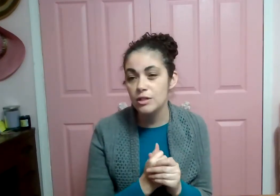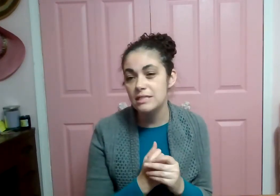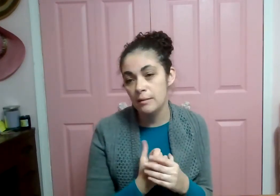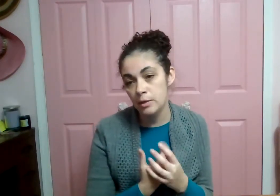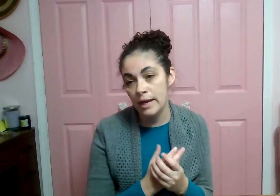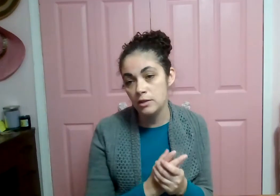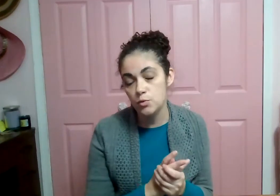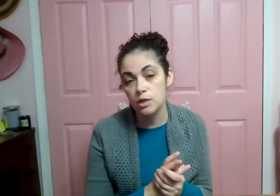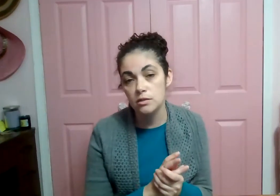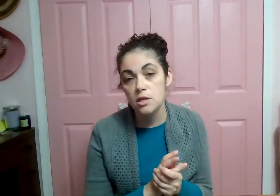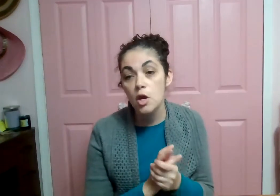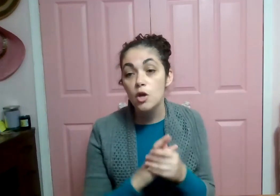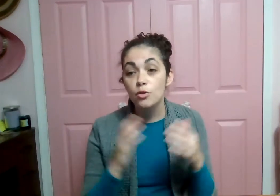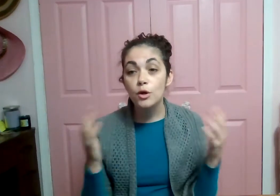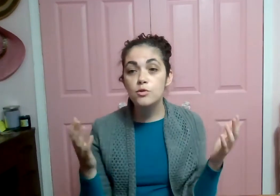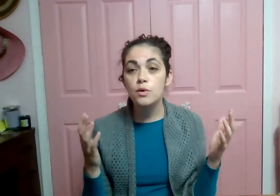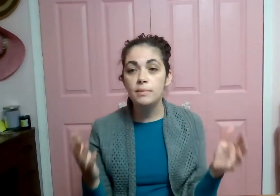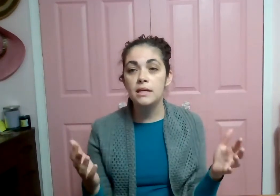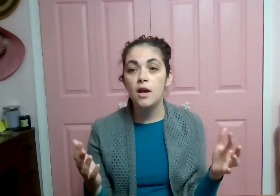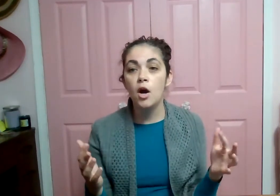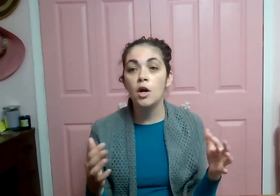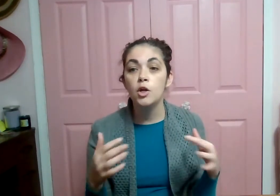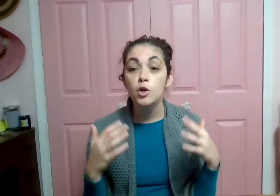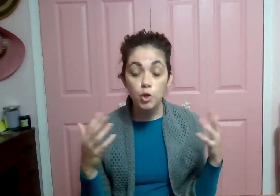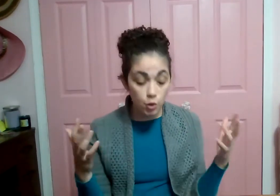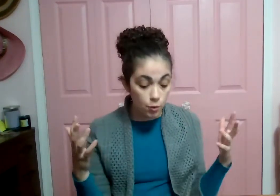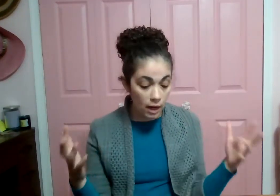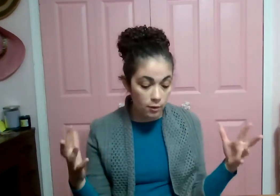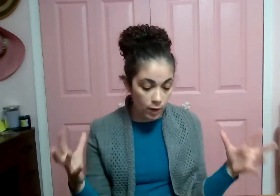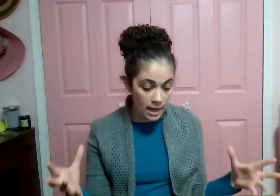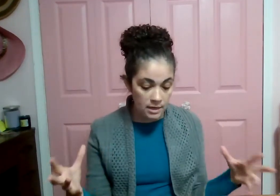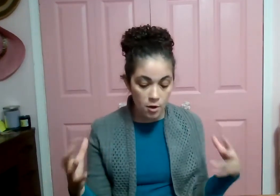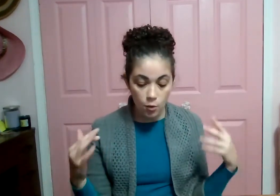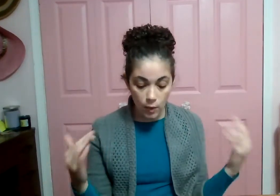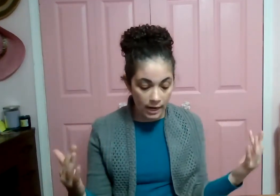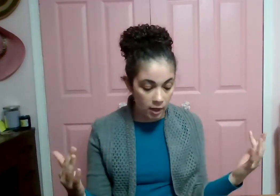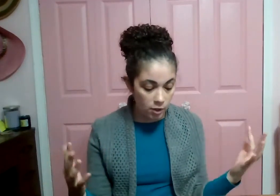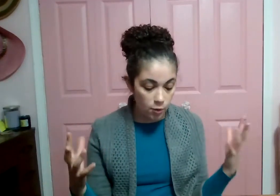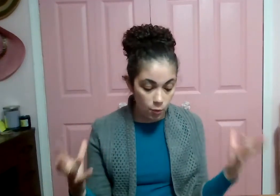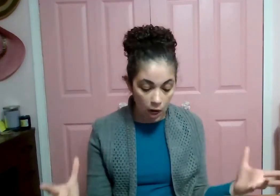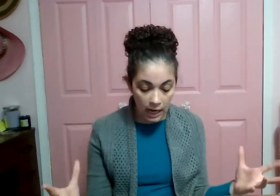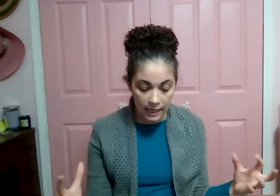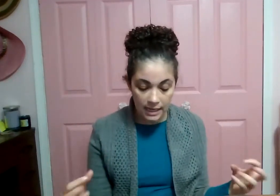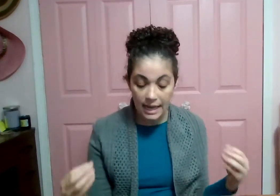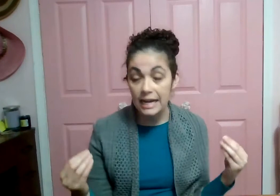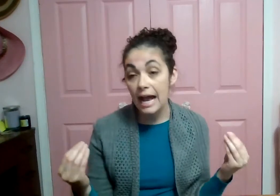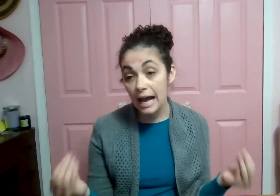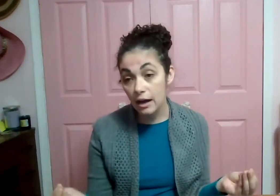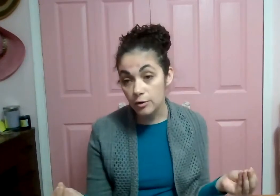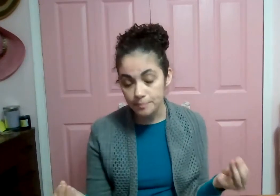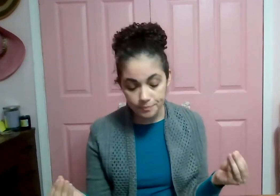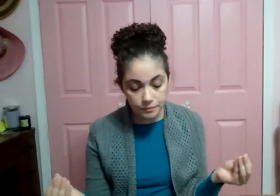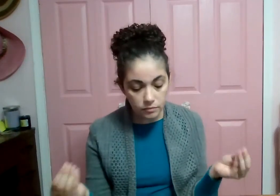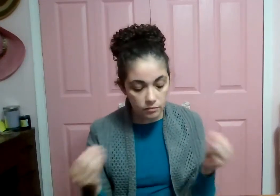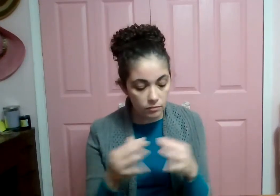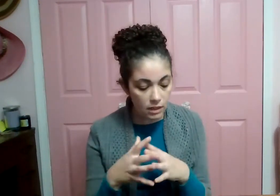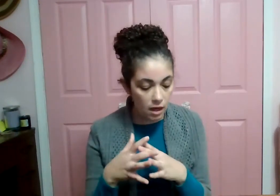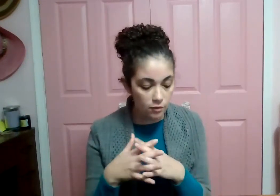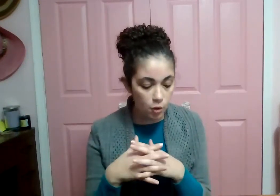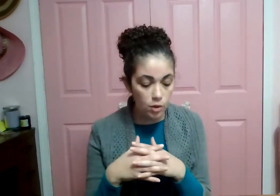our WH words. Those would be our who, what, when, where, why, and how. Of